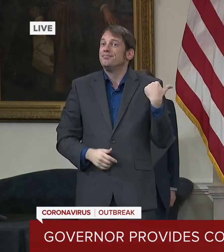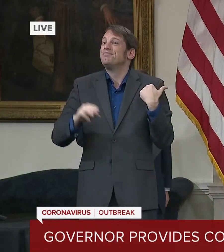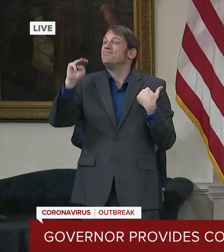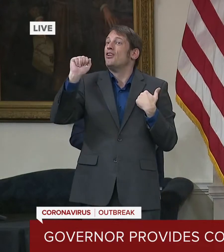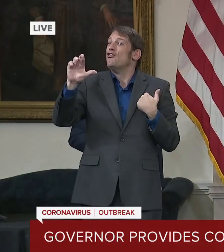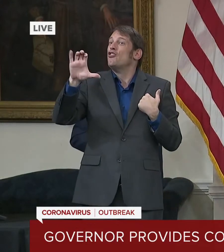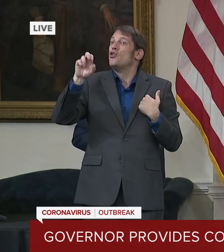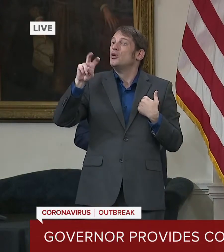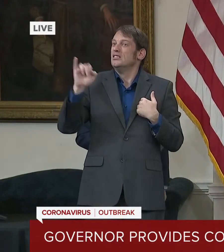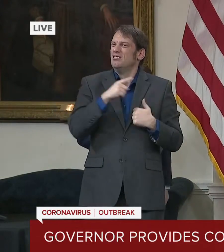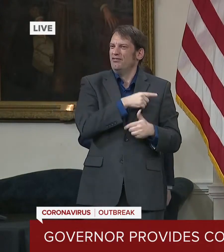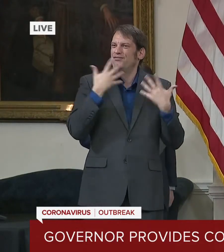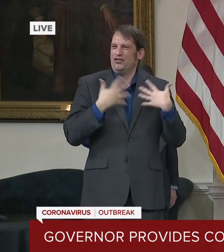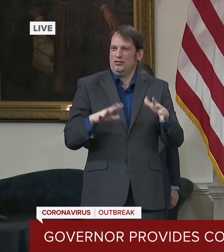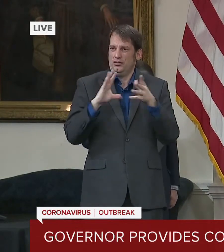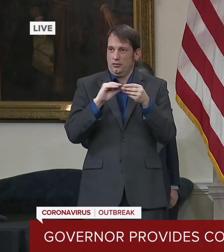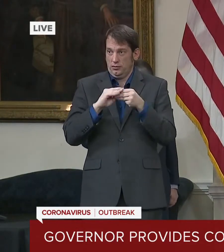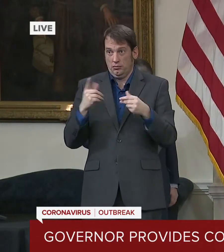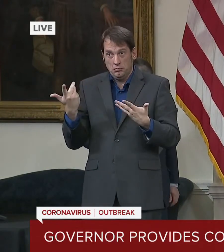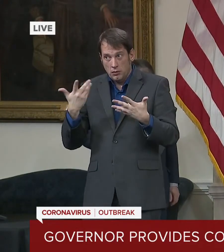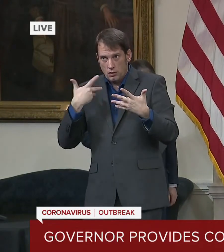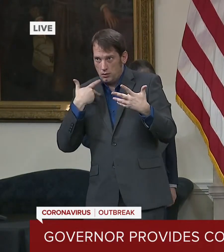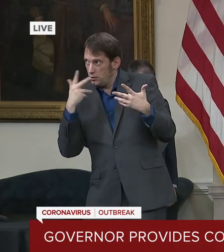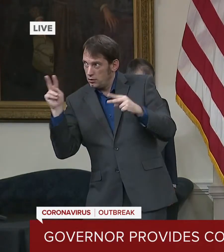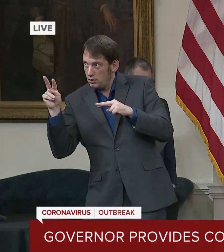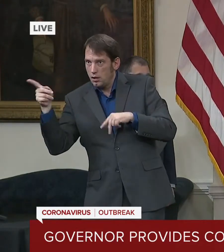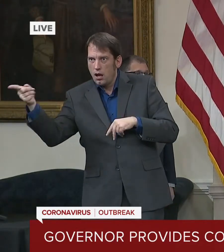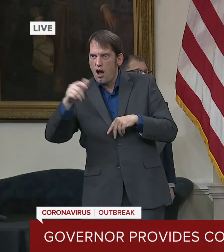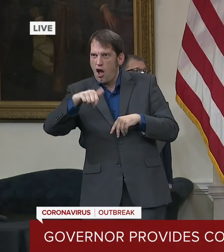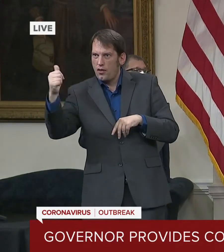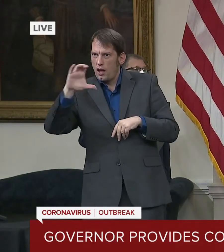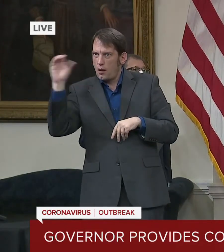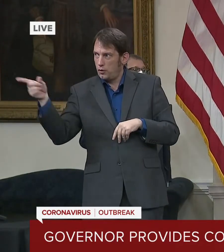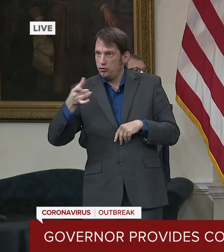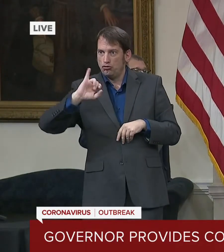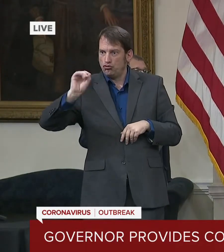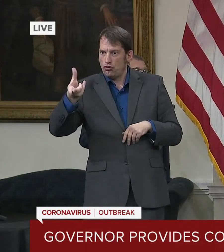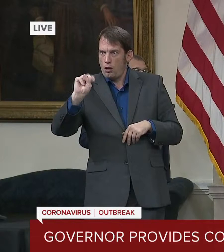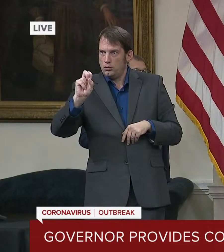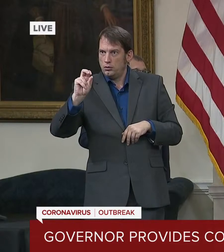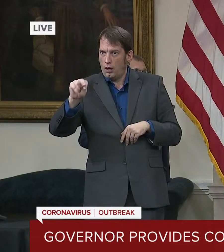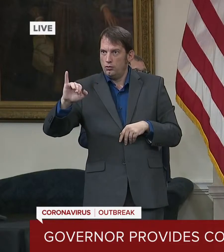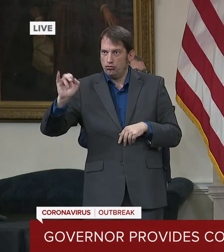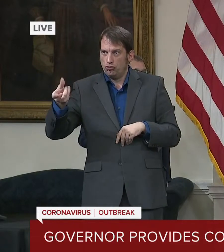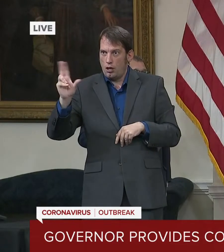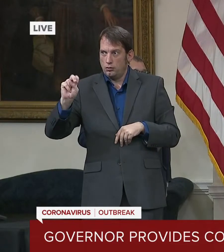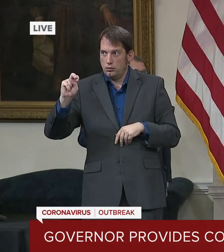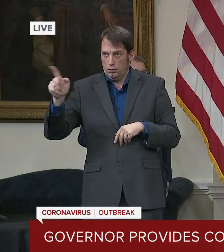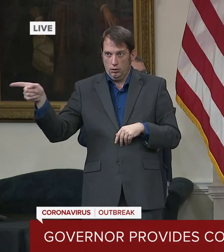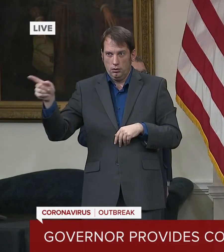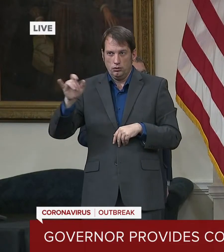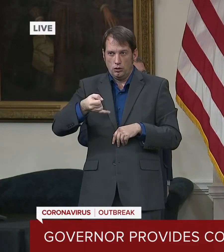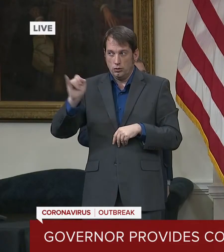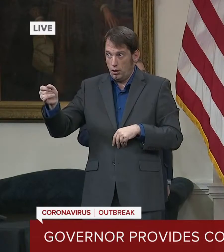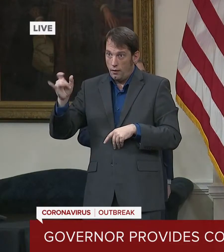on this Johnson & Johnson, which would be a tremendous breakthrough. We're going to be making them, producing them right here in Maryland.